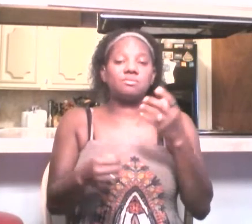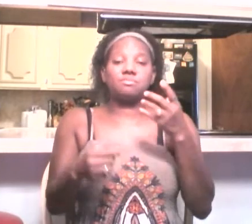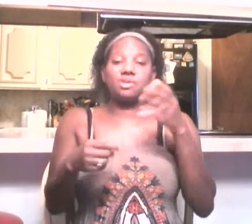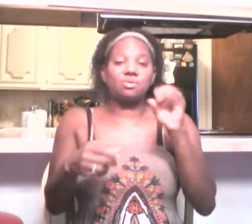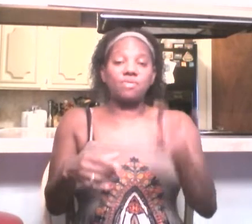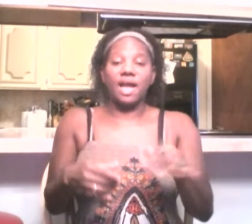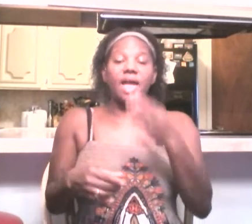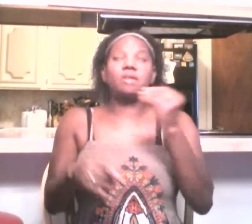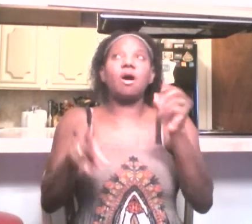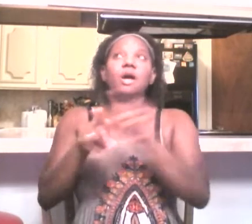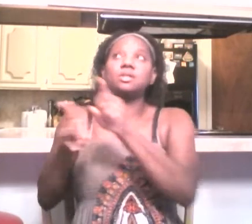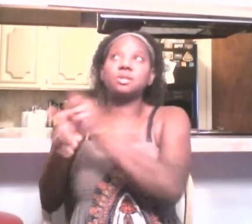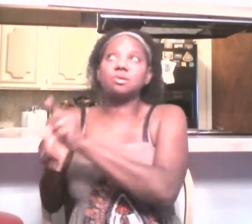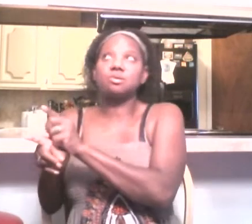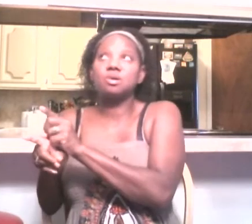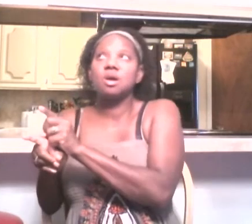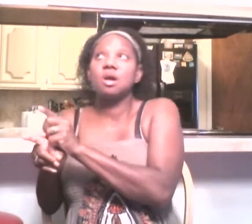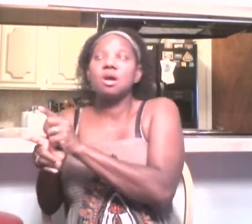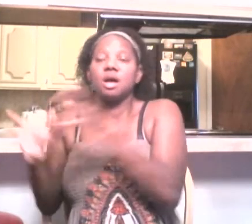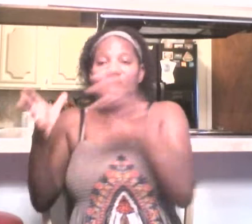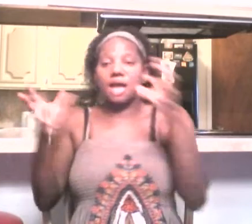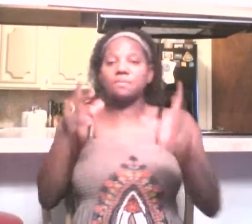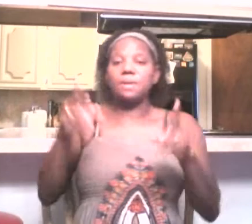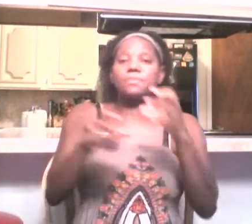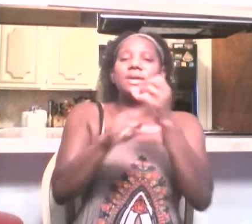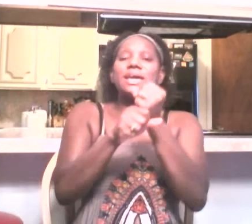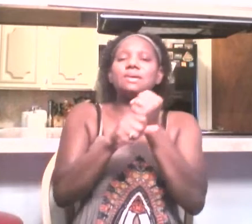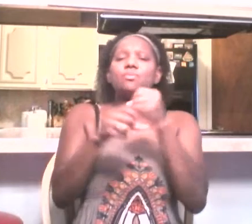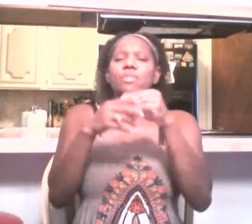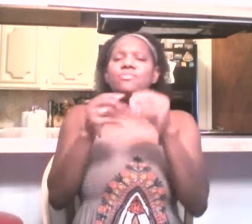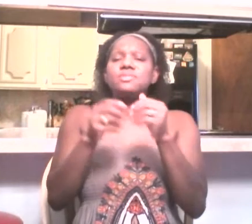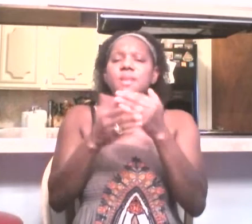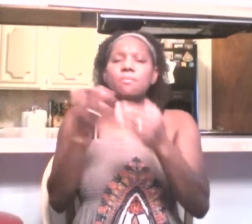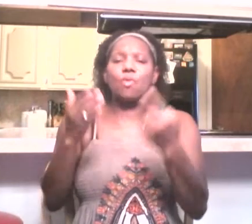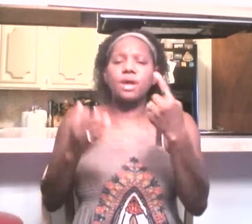to do that. And also, a lot of people get with someone